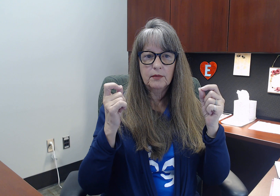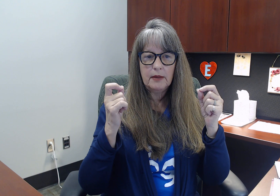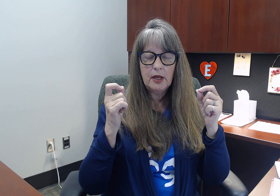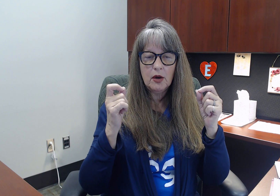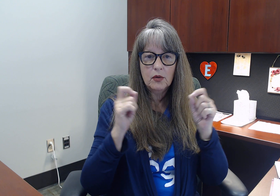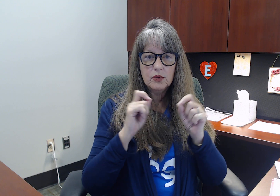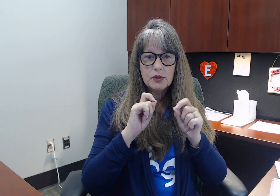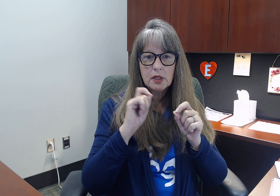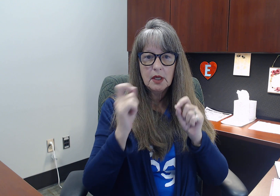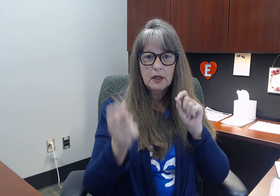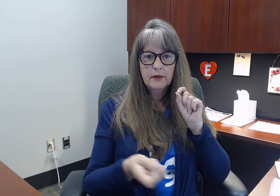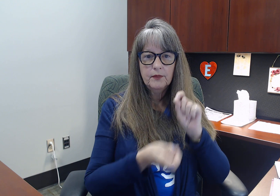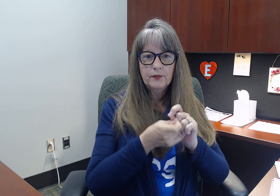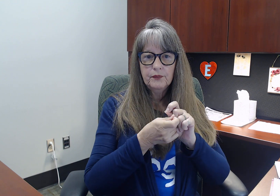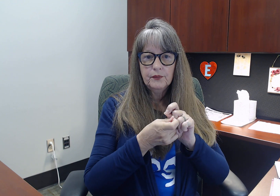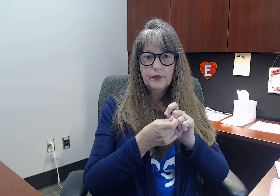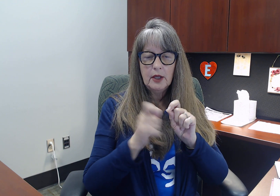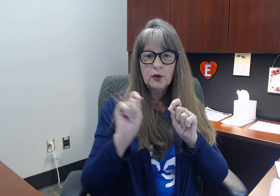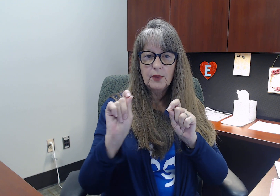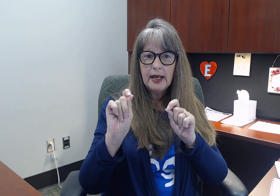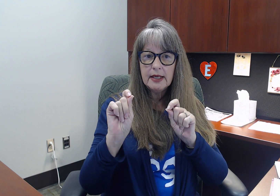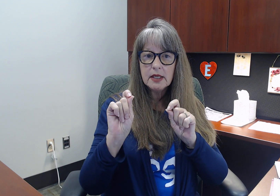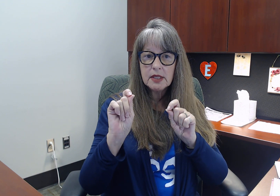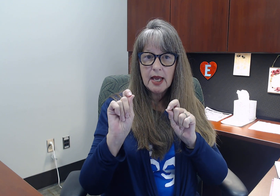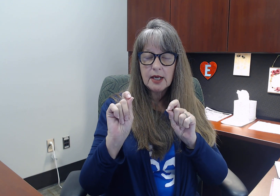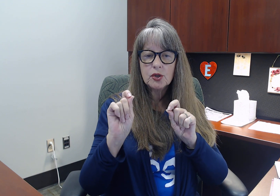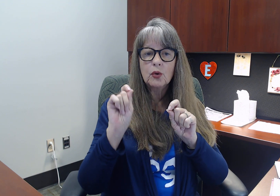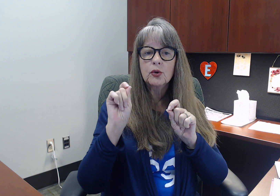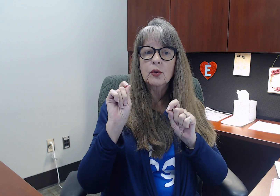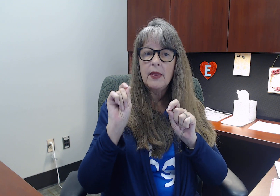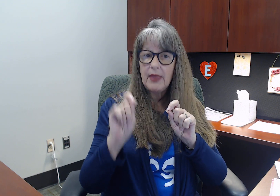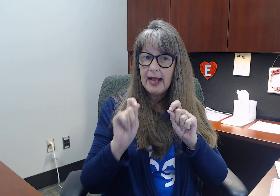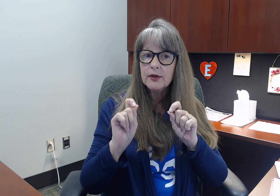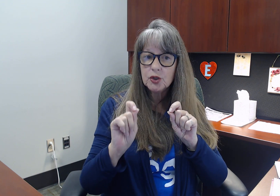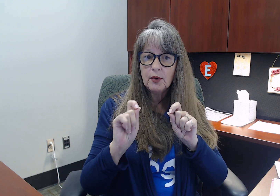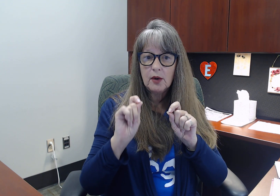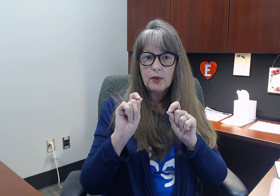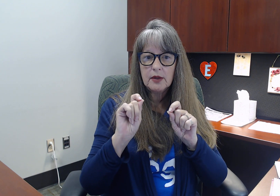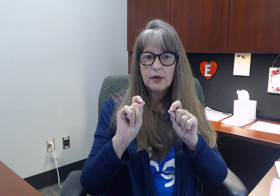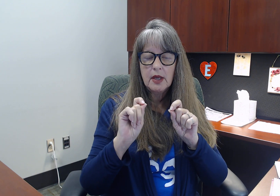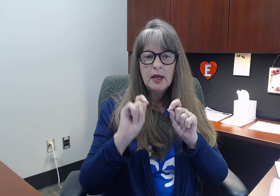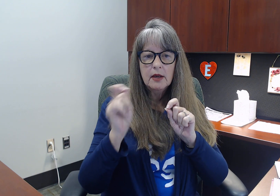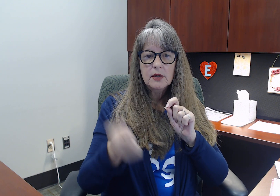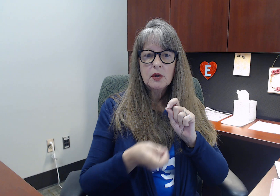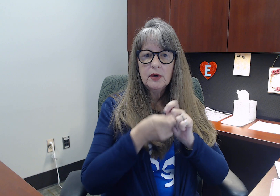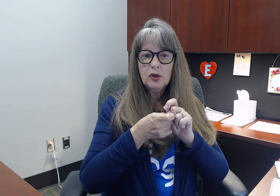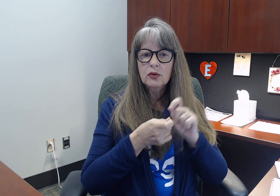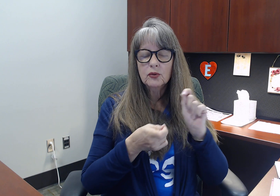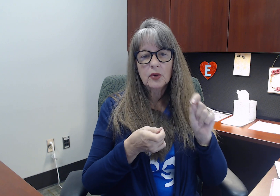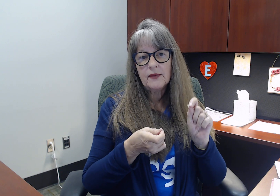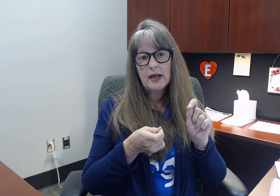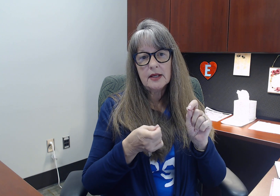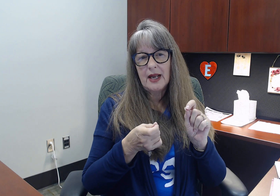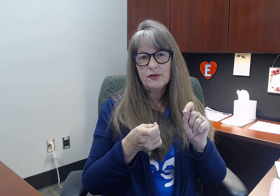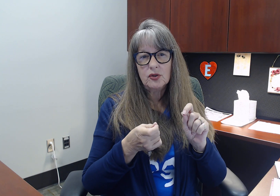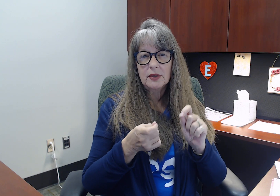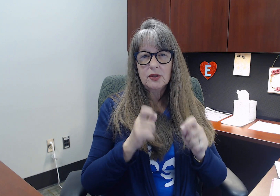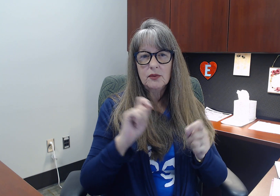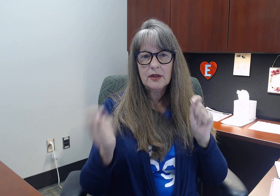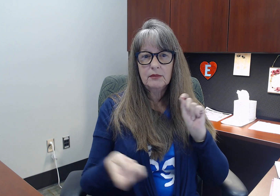baby O's, and your right hand does the action, or the hand that you write with. So your left hand doesn't have to really do anything,